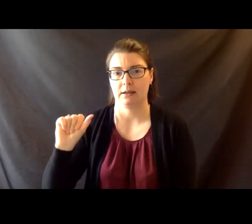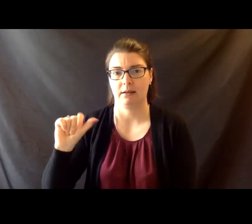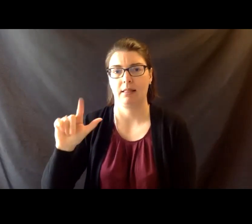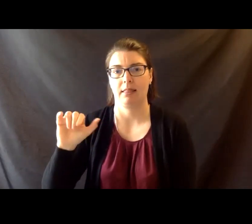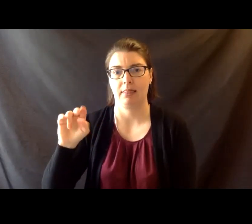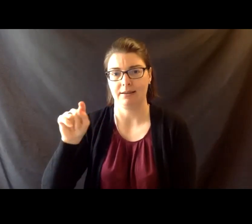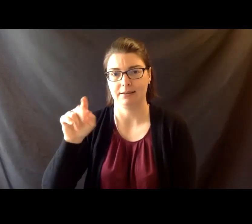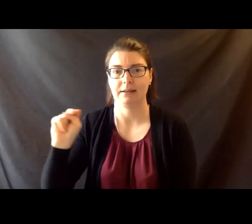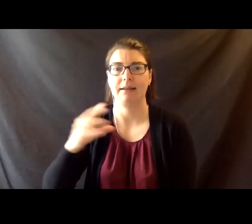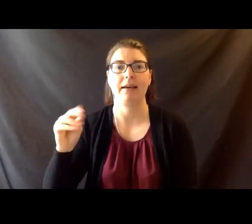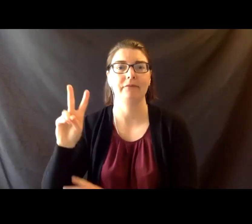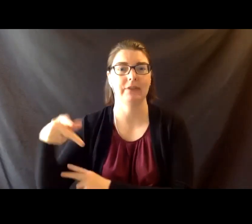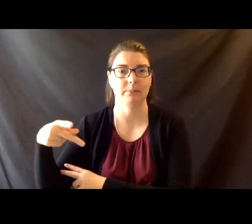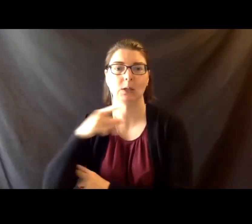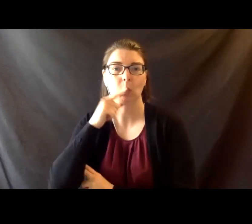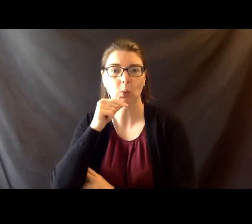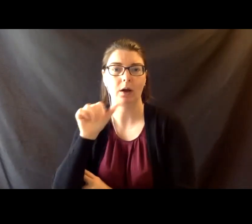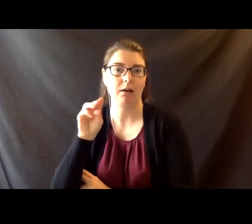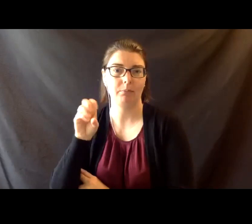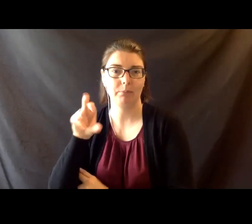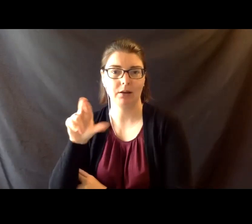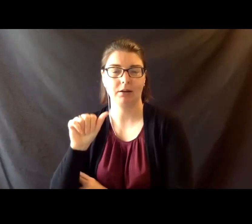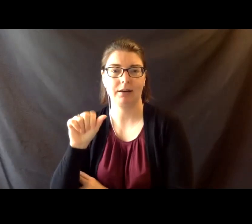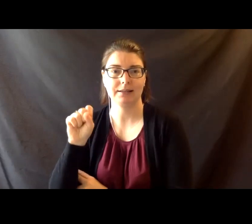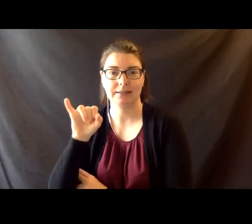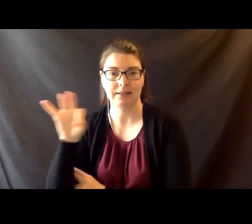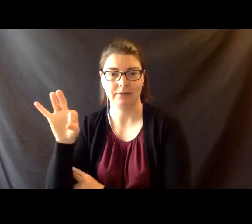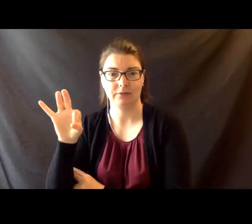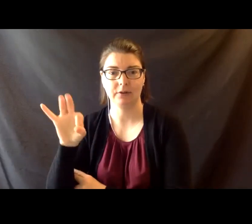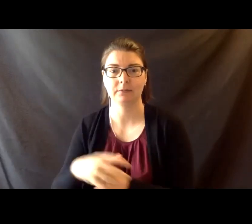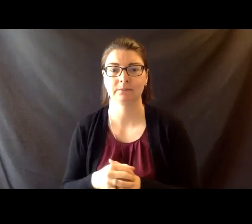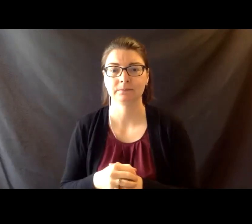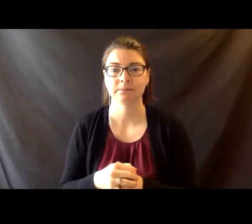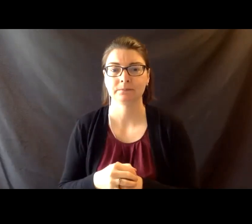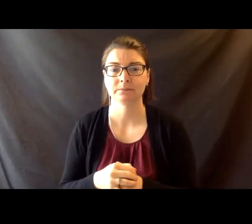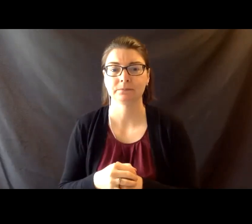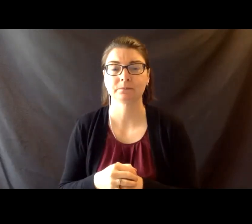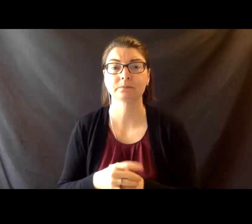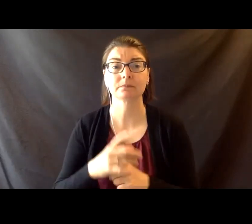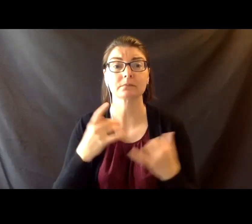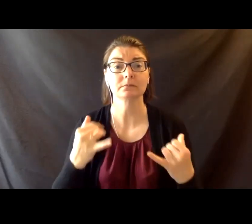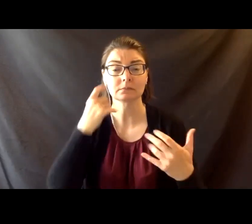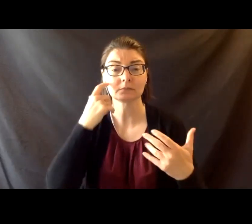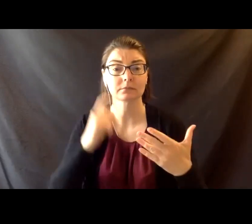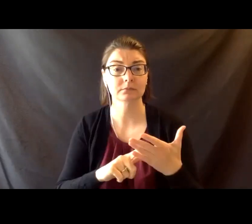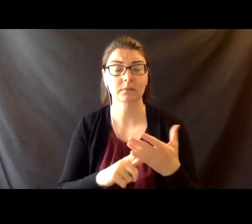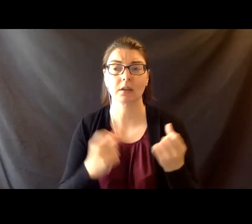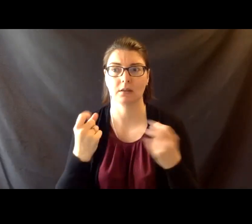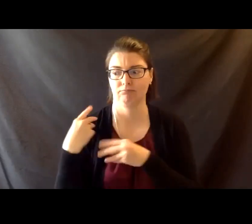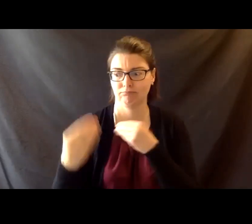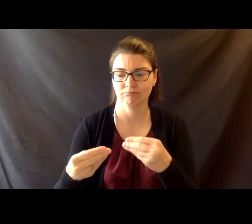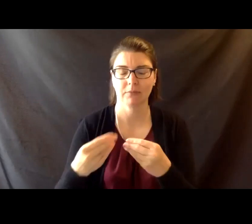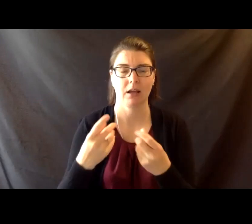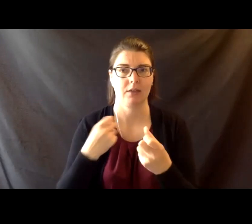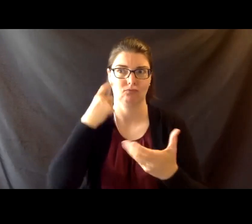Asif. Today, we not only want to acknowledge many of the tremendous successes and achievements of York researchers and academics who